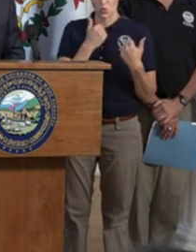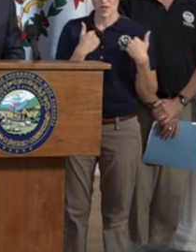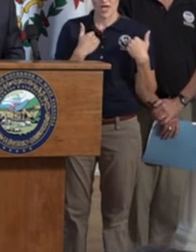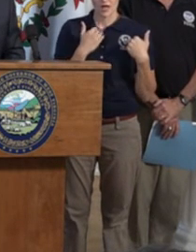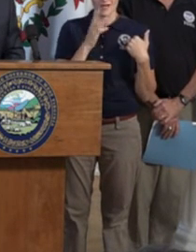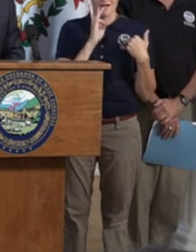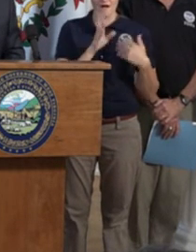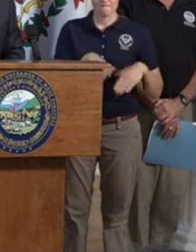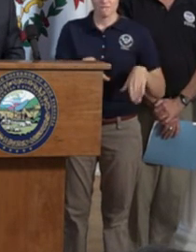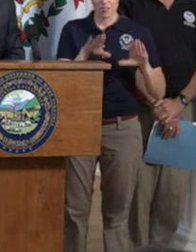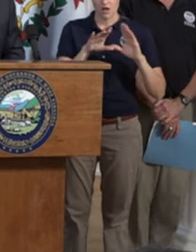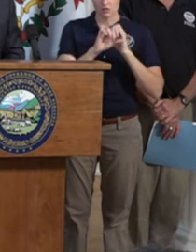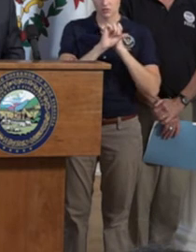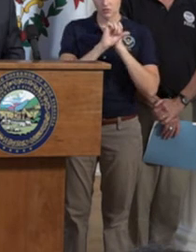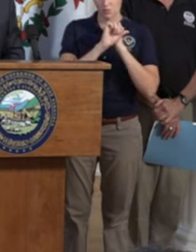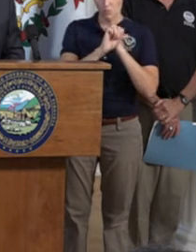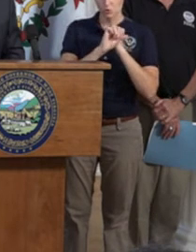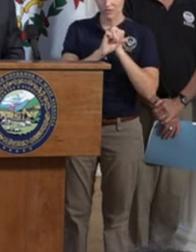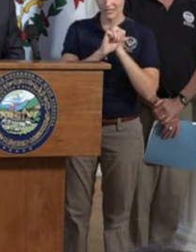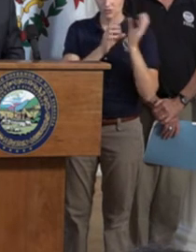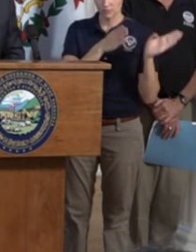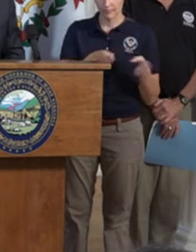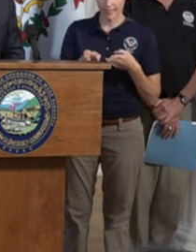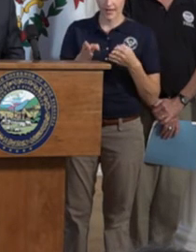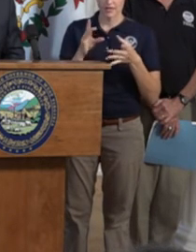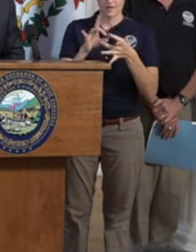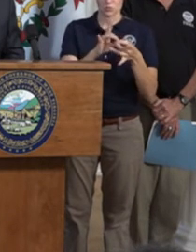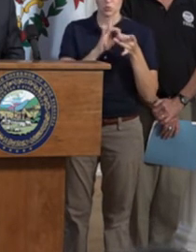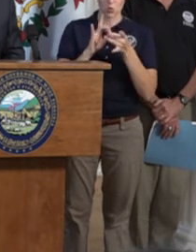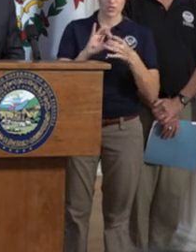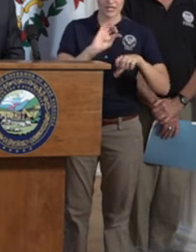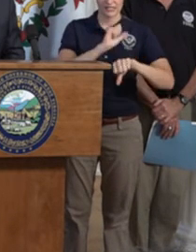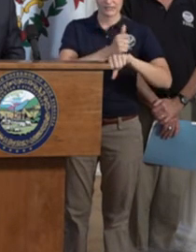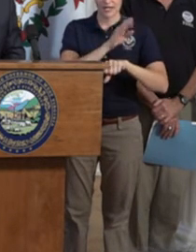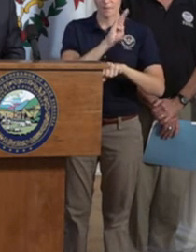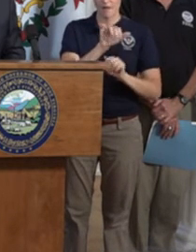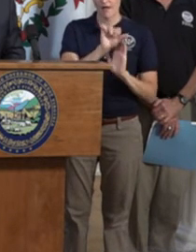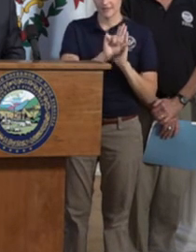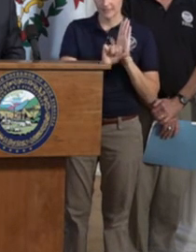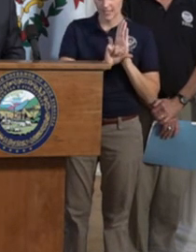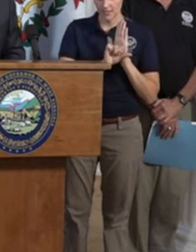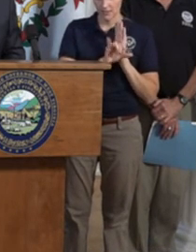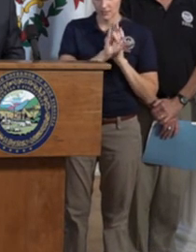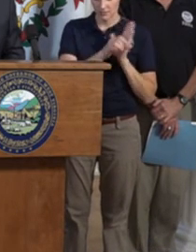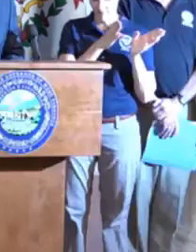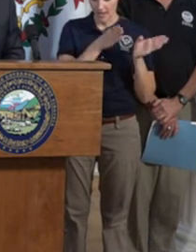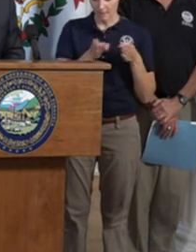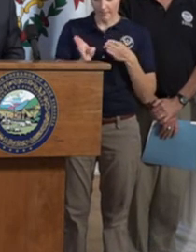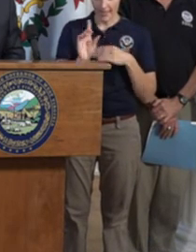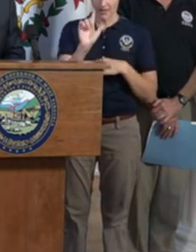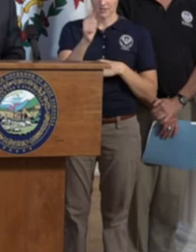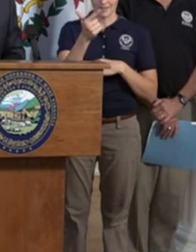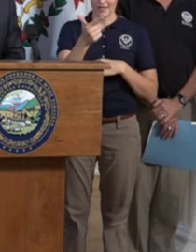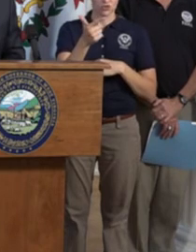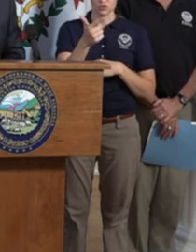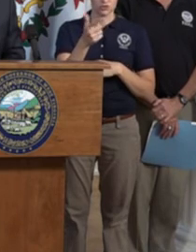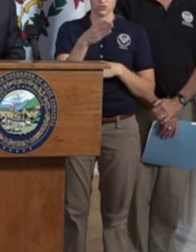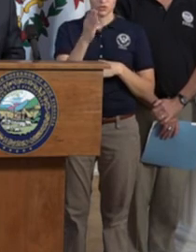plan that was coordinated and brought about by the state. That plan was later never acted